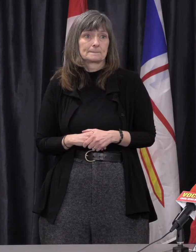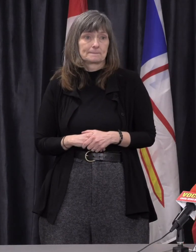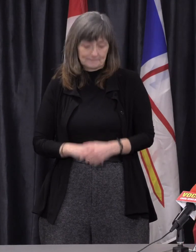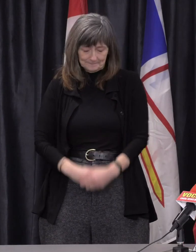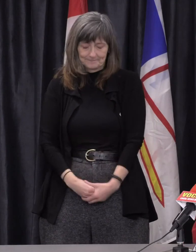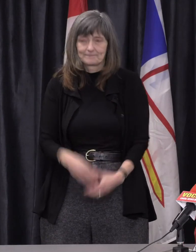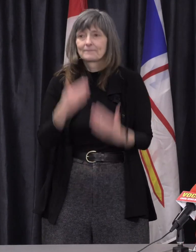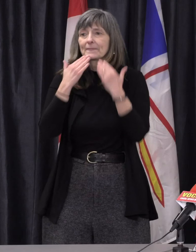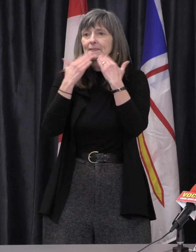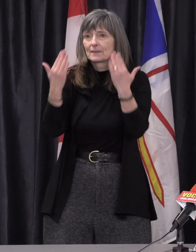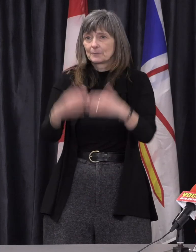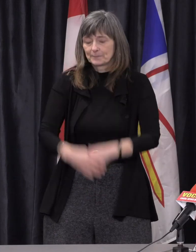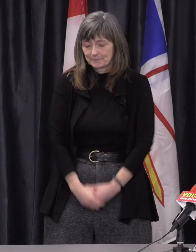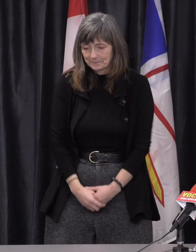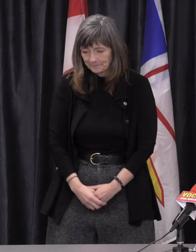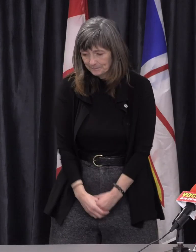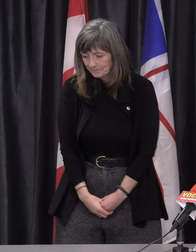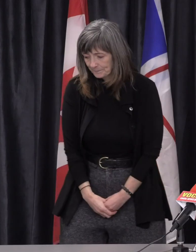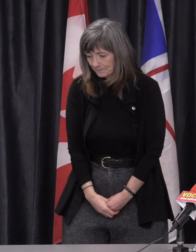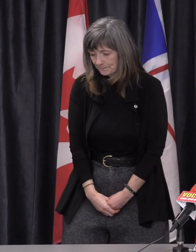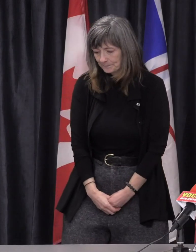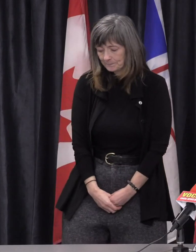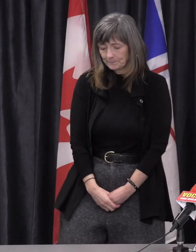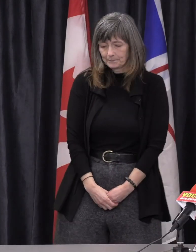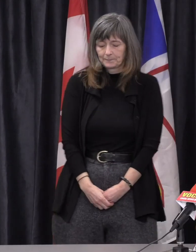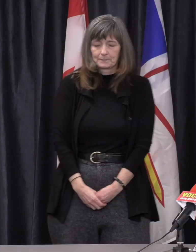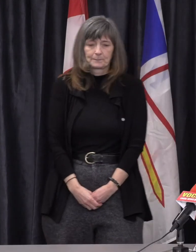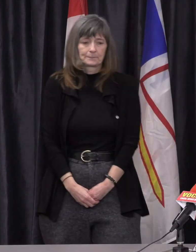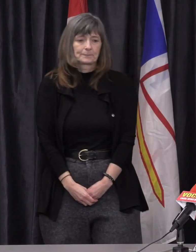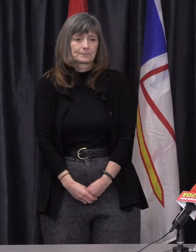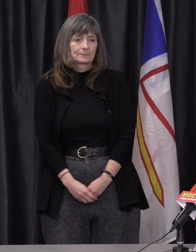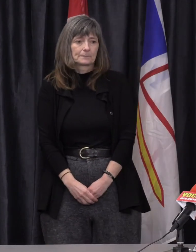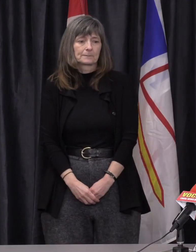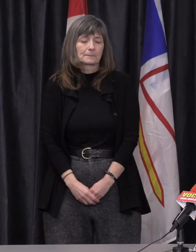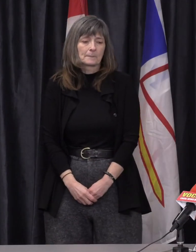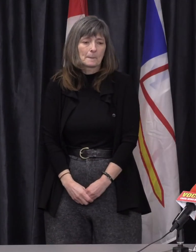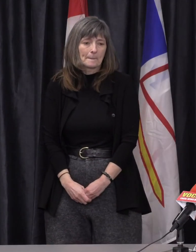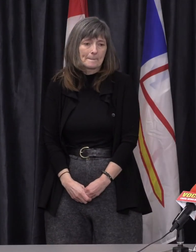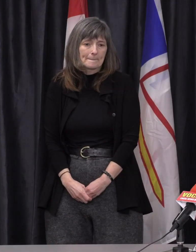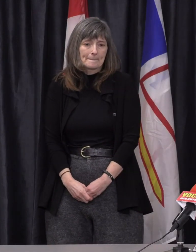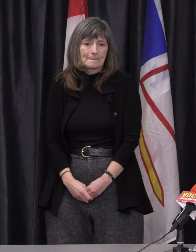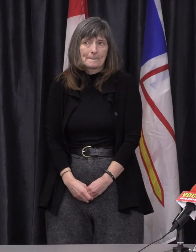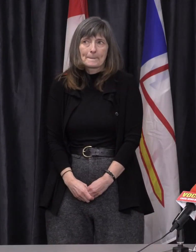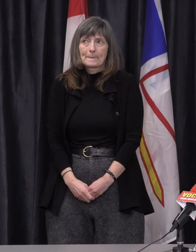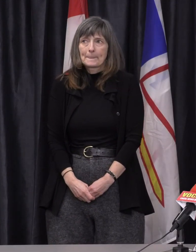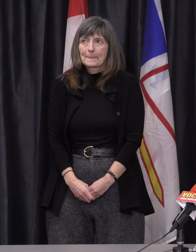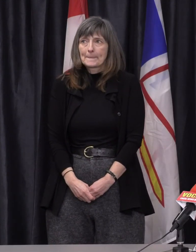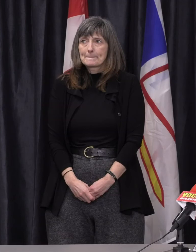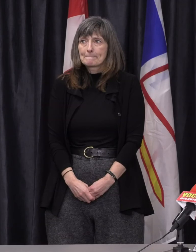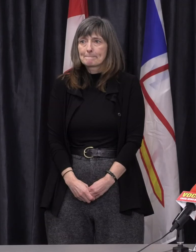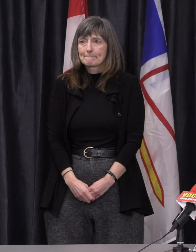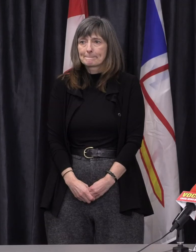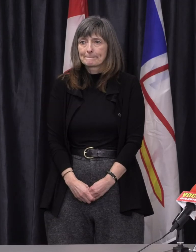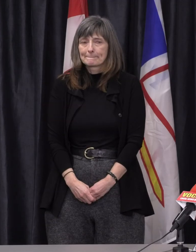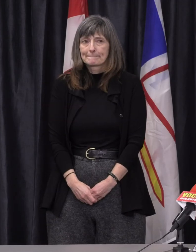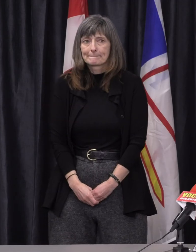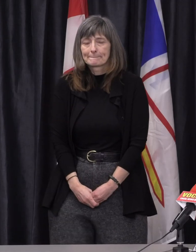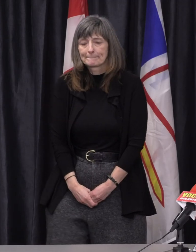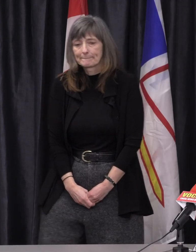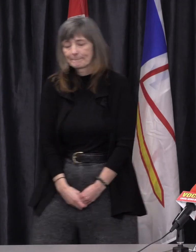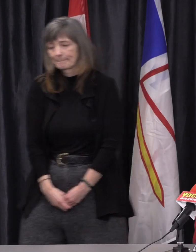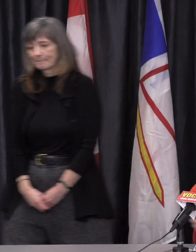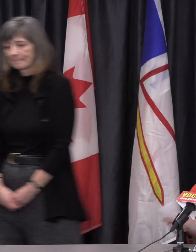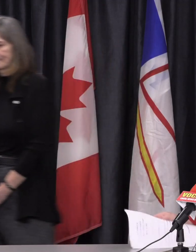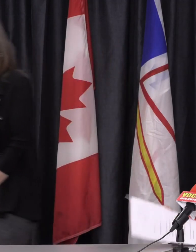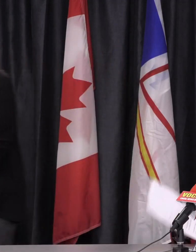Okay. Thank Thanks, you very guys. much. Thank you. Just in time for somebody else.